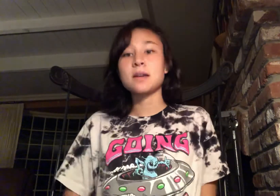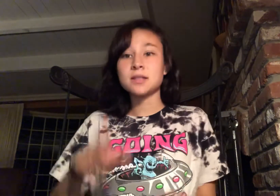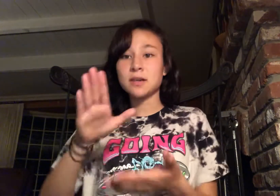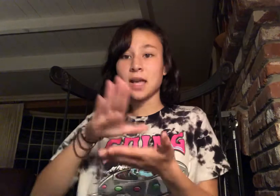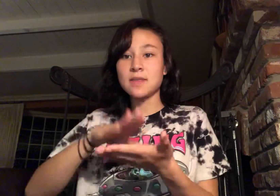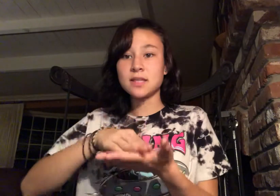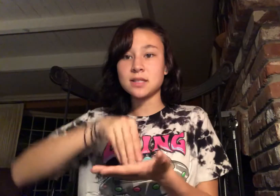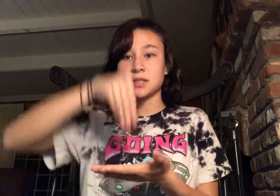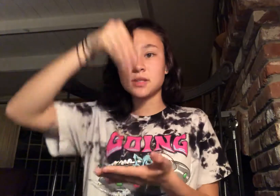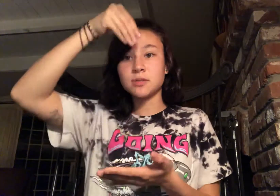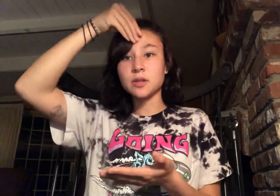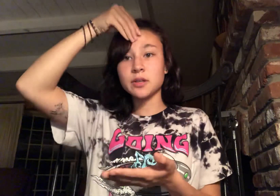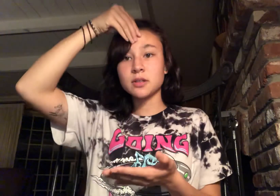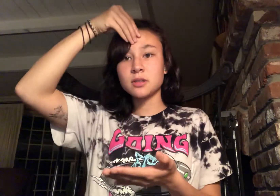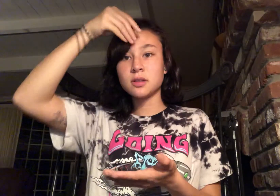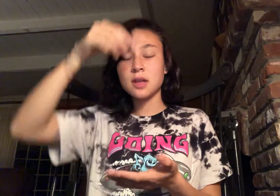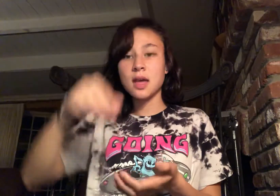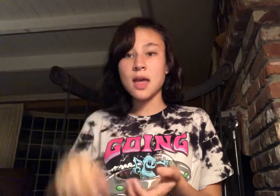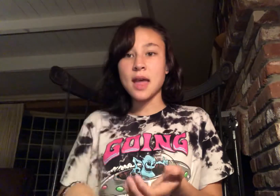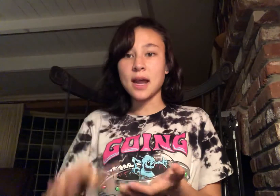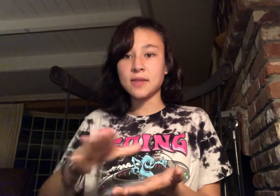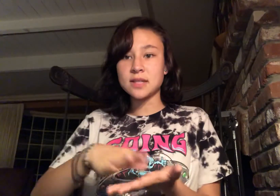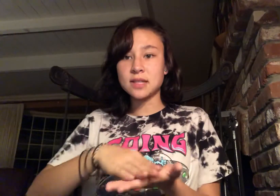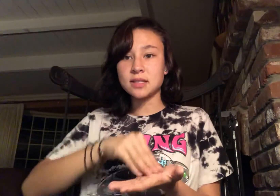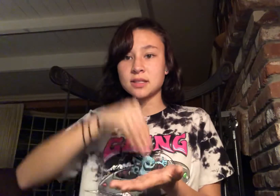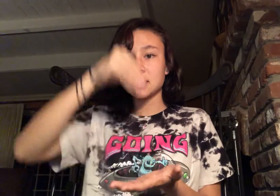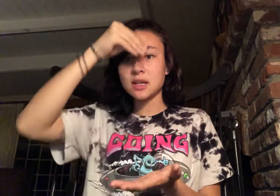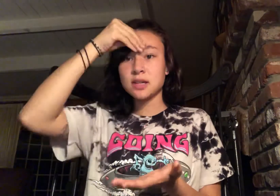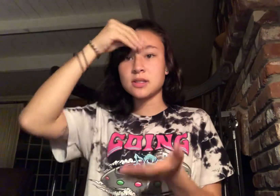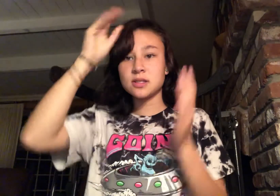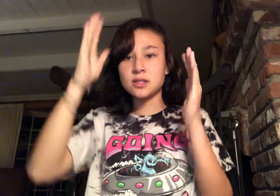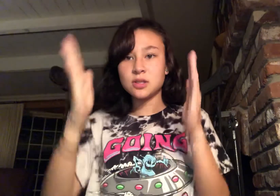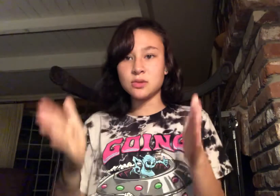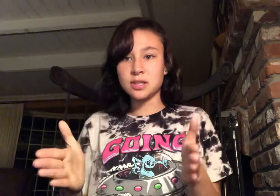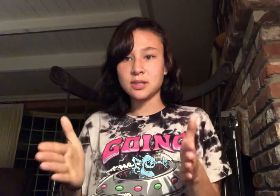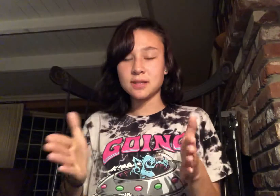So again, this is to learn, and this is student.